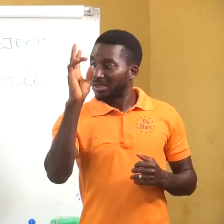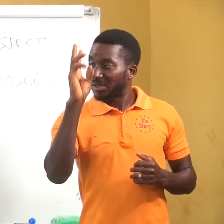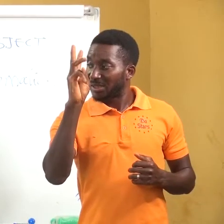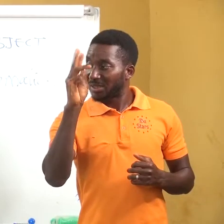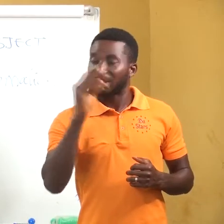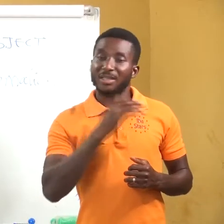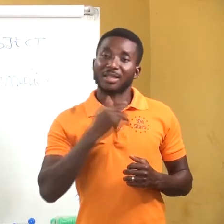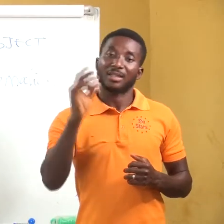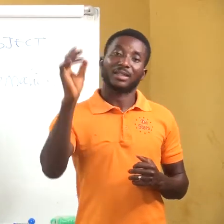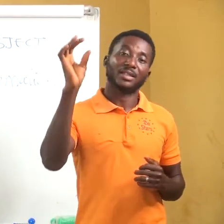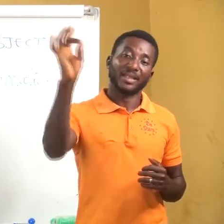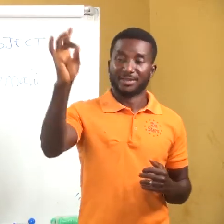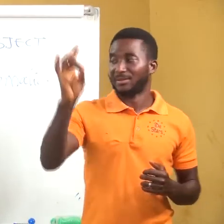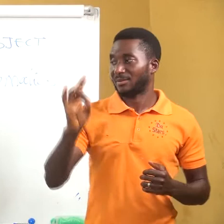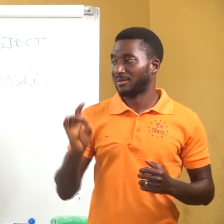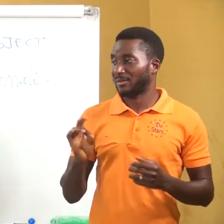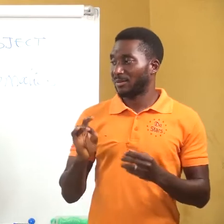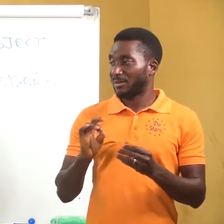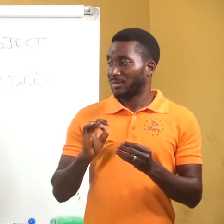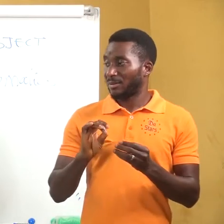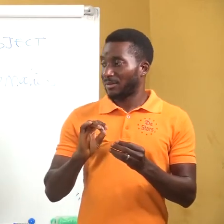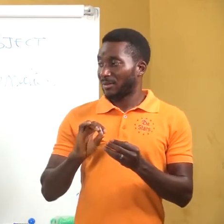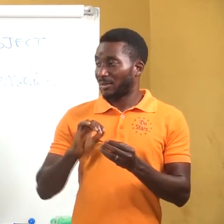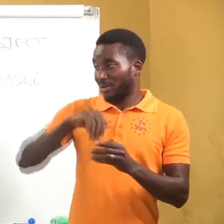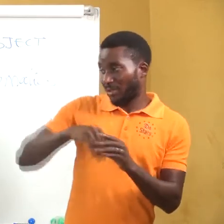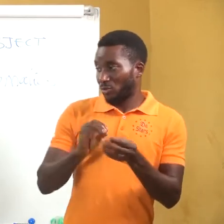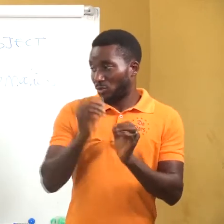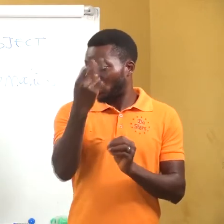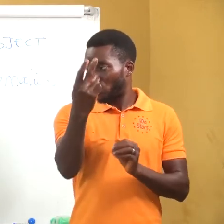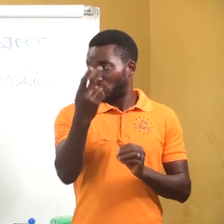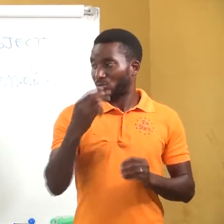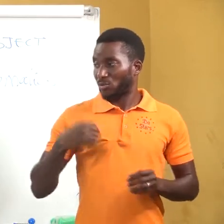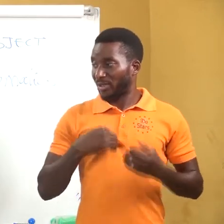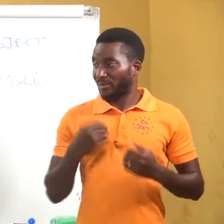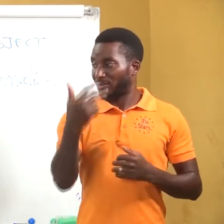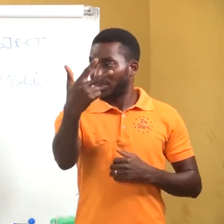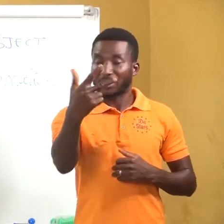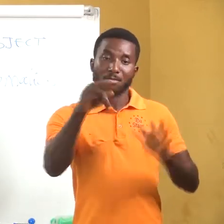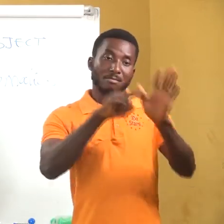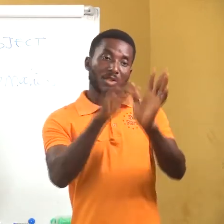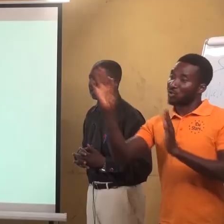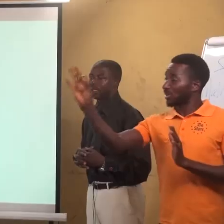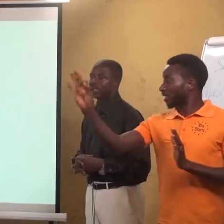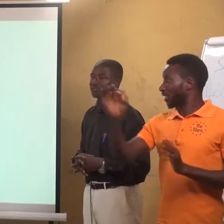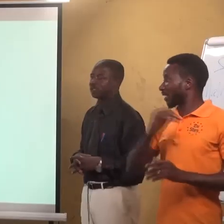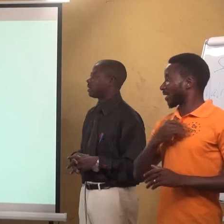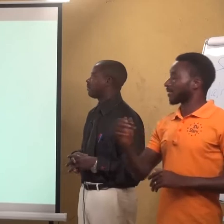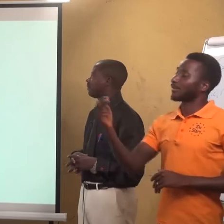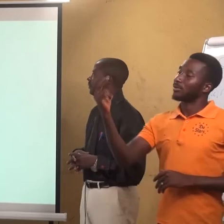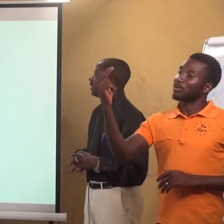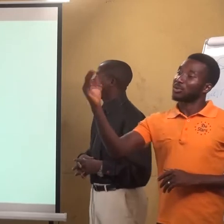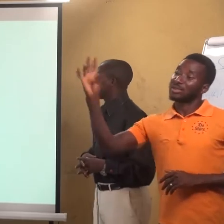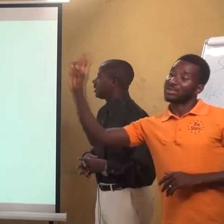3, minus 9, 27, etc. and